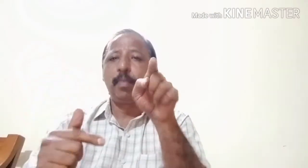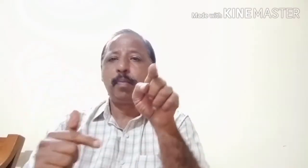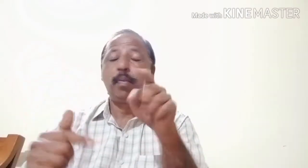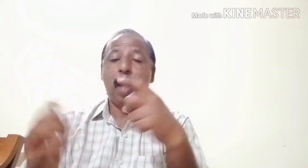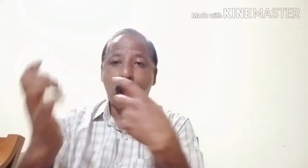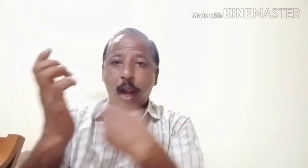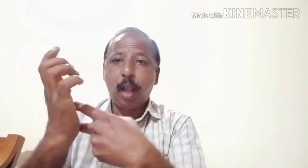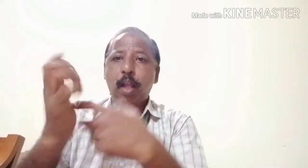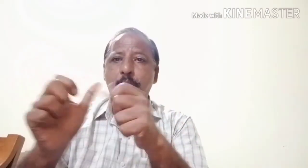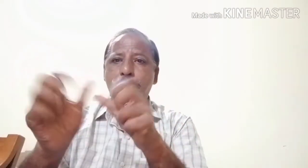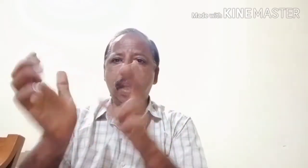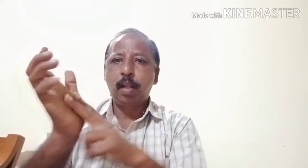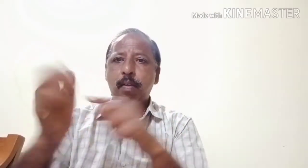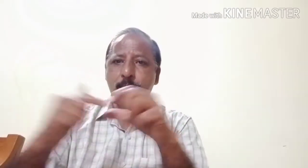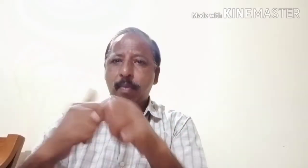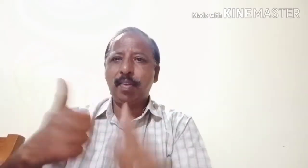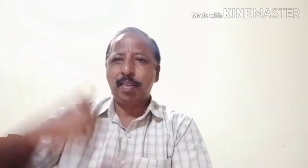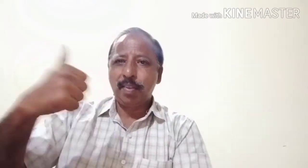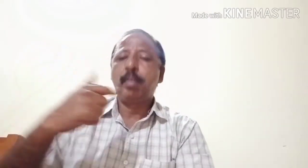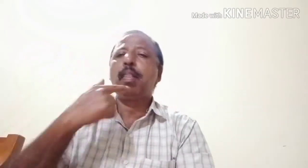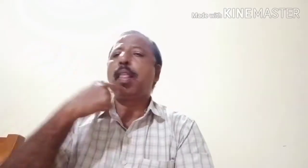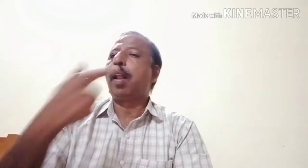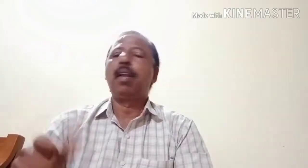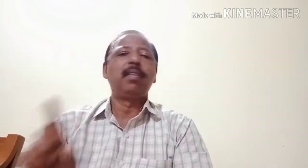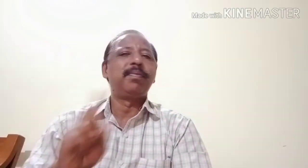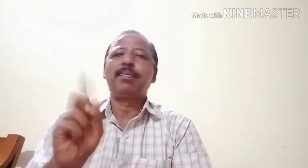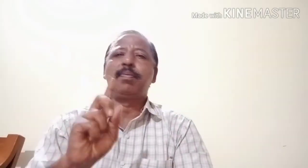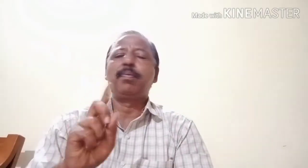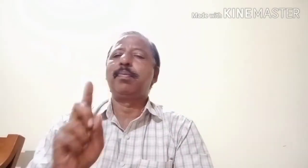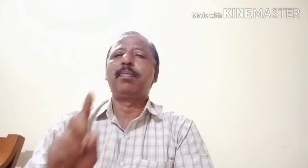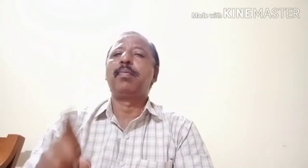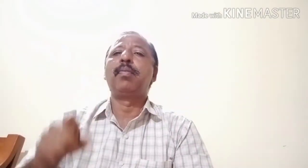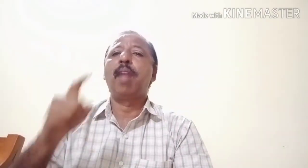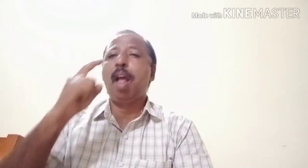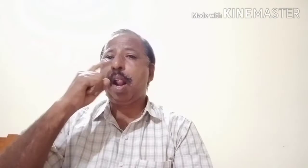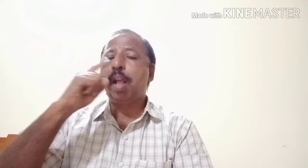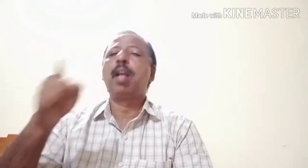A massive impact in the fight for justice in Tushansky, Supreme Court steps in.